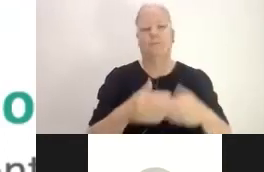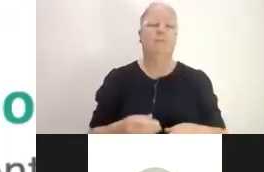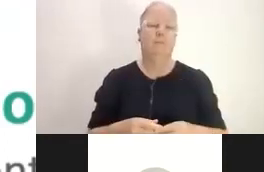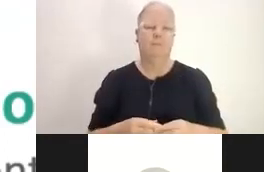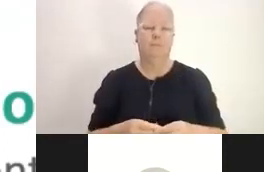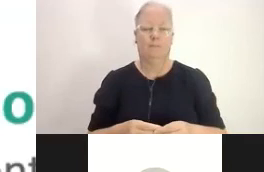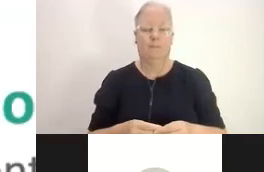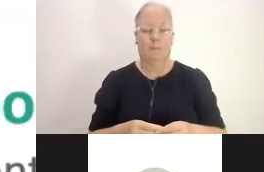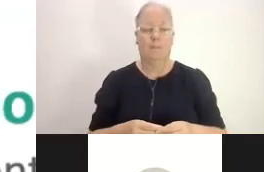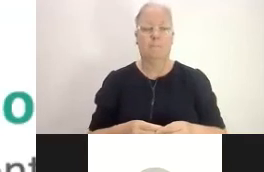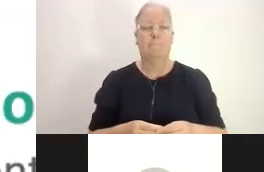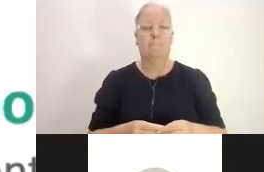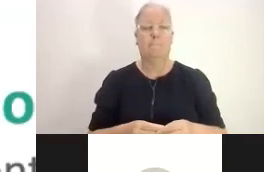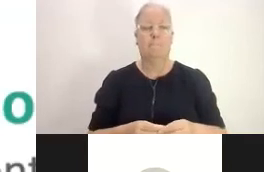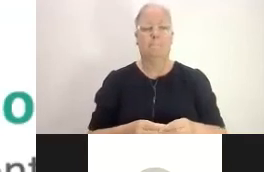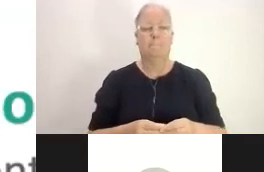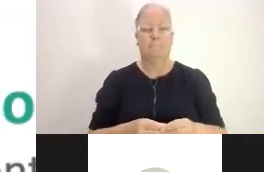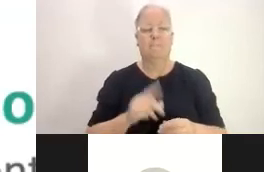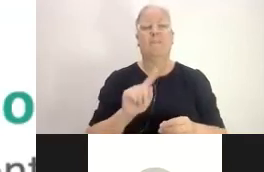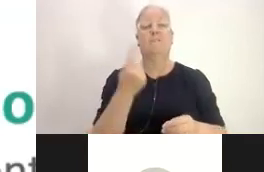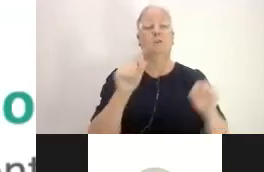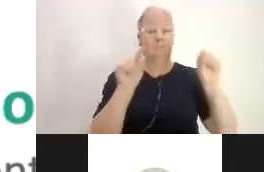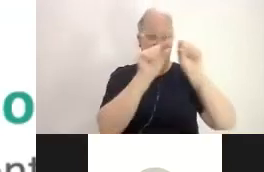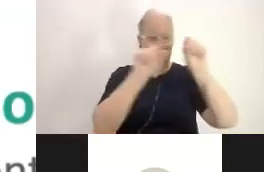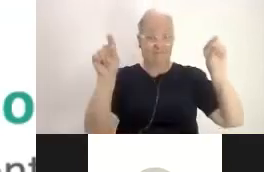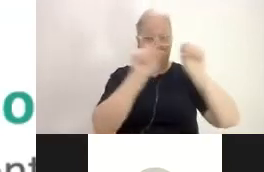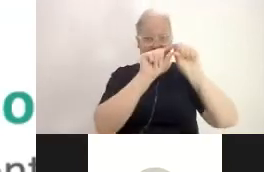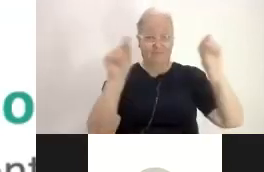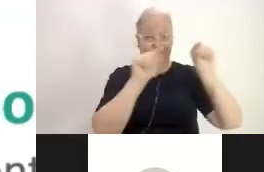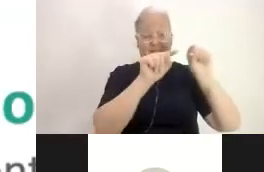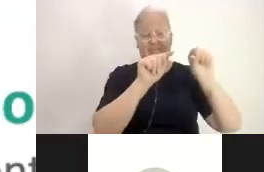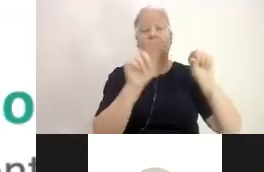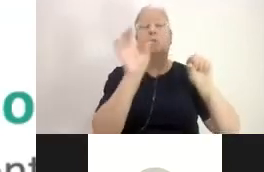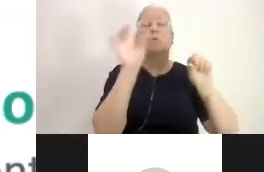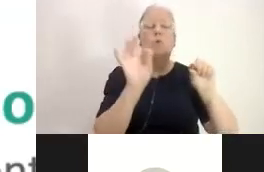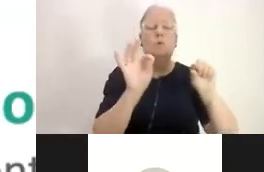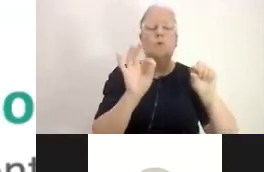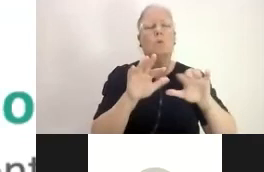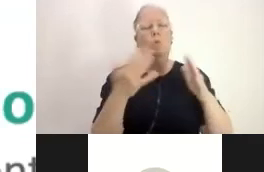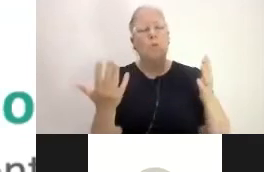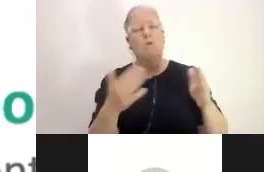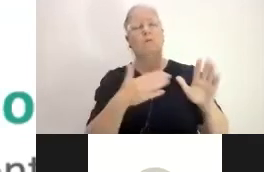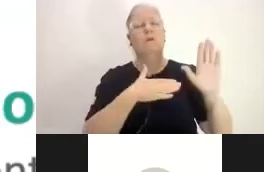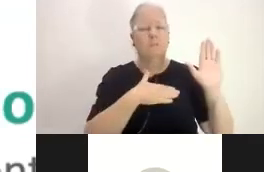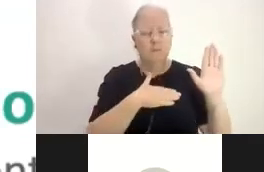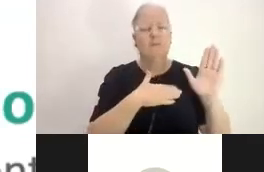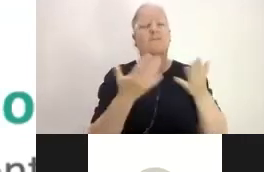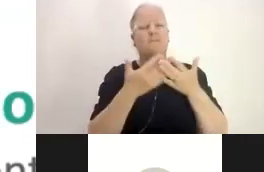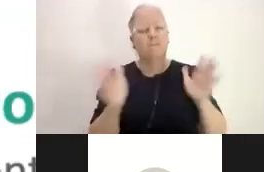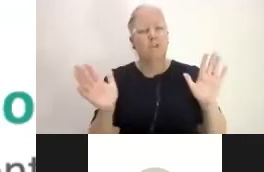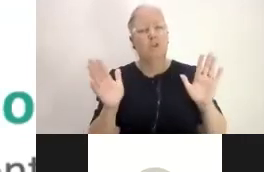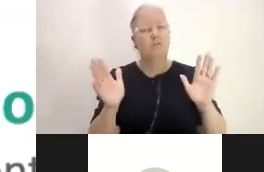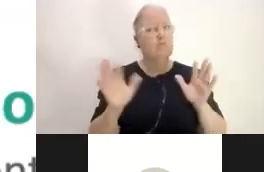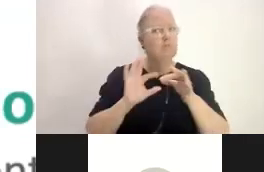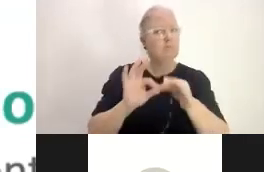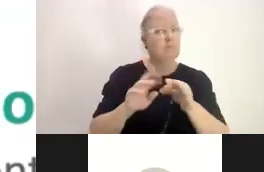In the first dashboard, you can ask and get answers to questions like, what commitments has my country made towards UHC? Where was